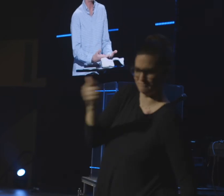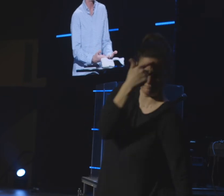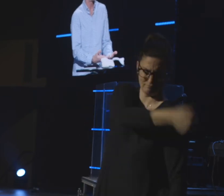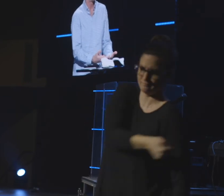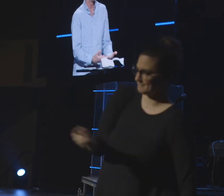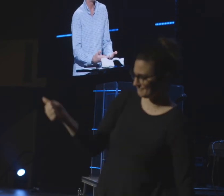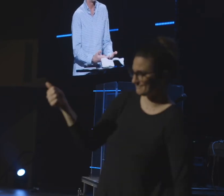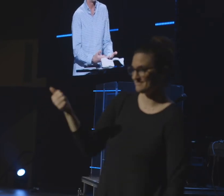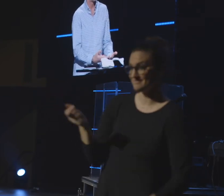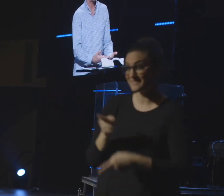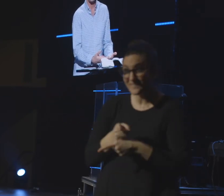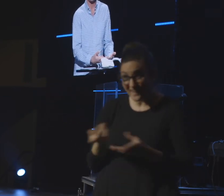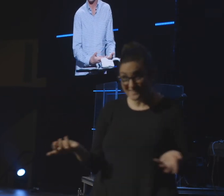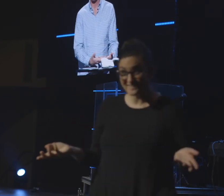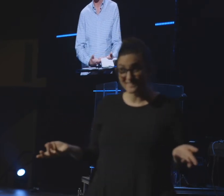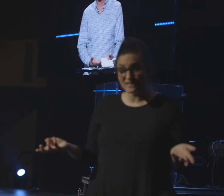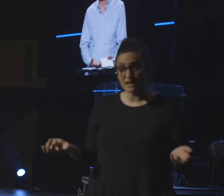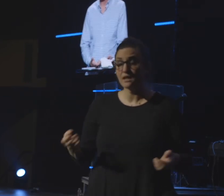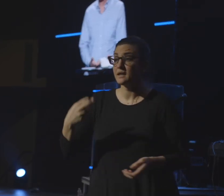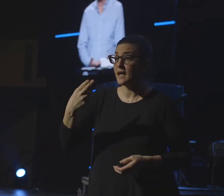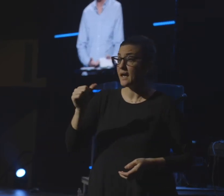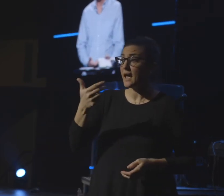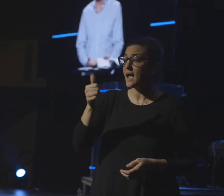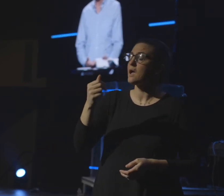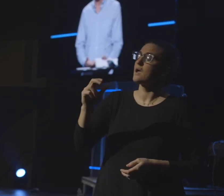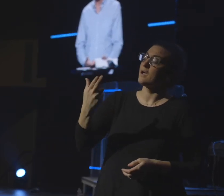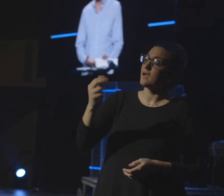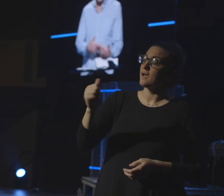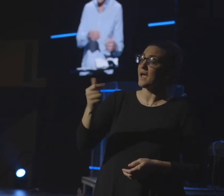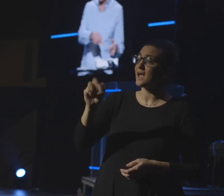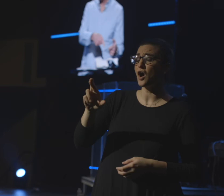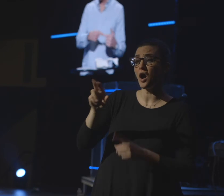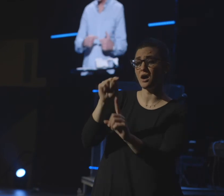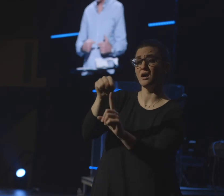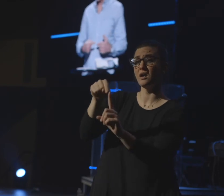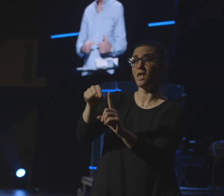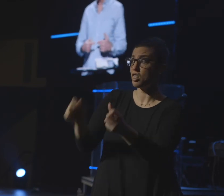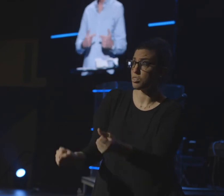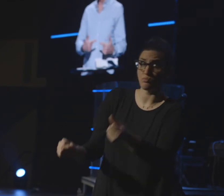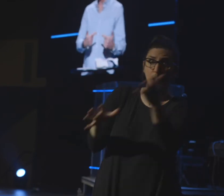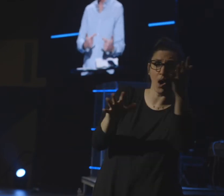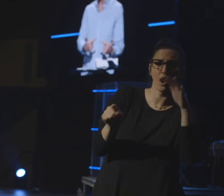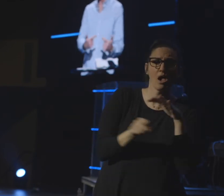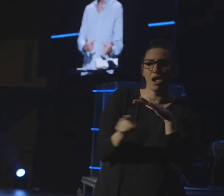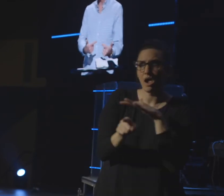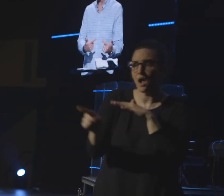her, she's not an exemplary character either. In this culture, not in ours,